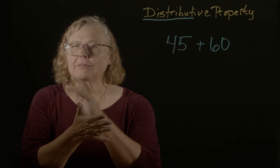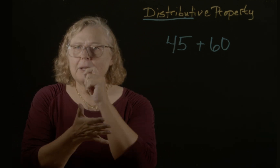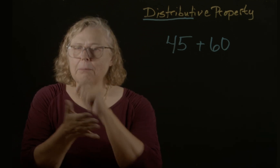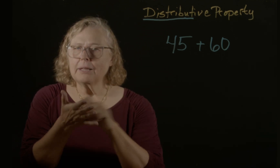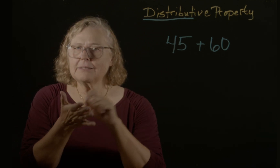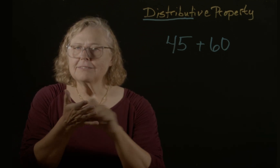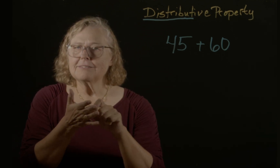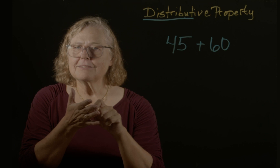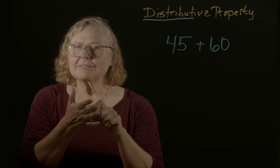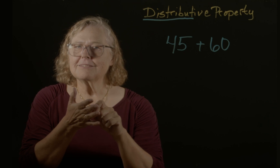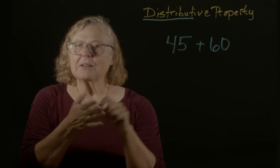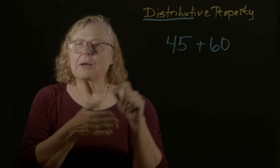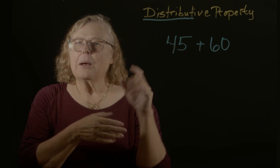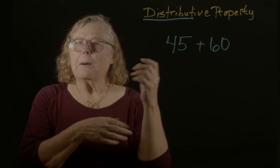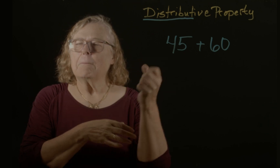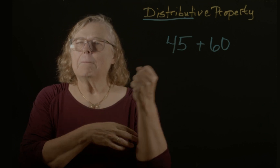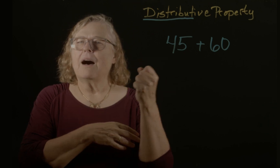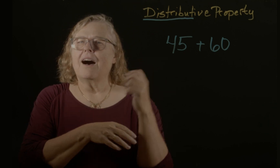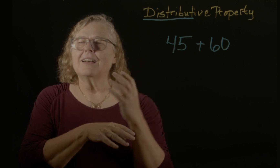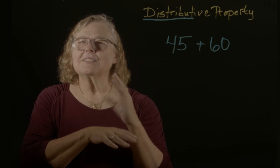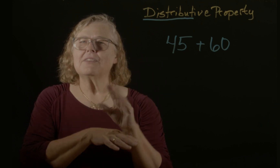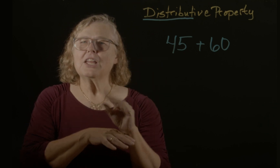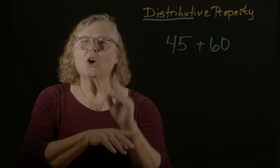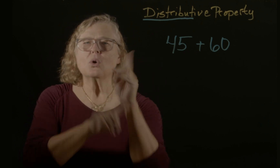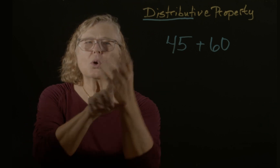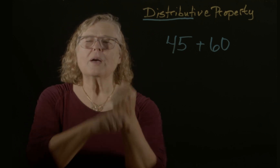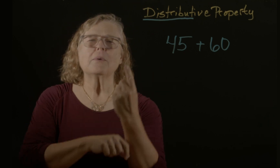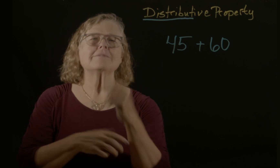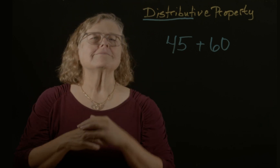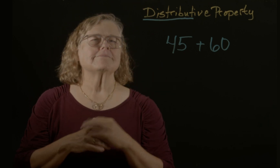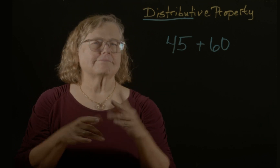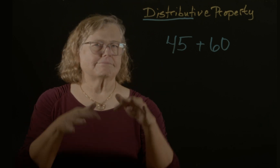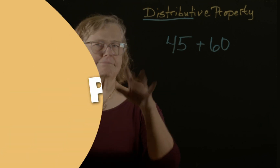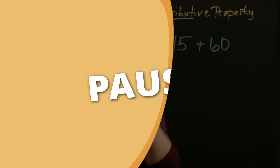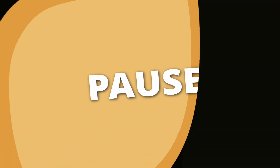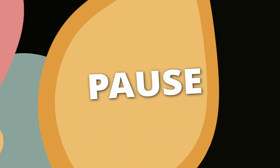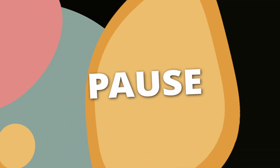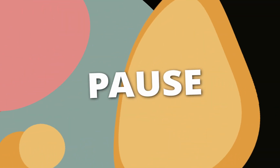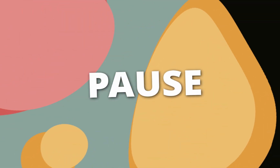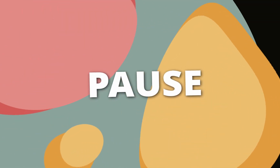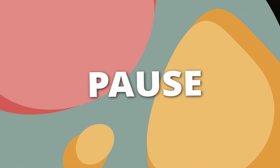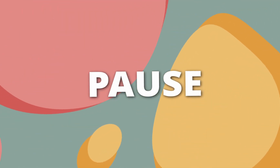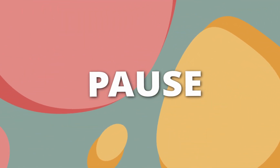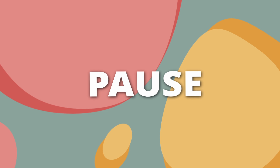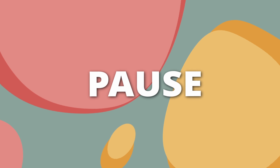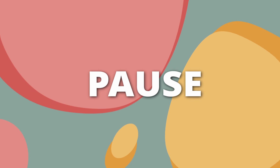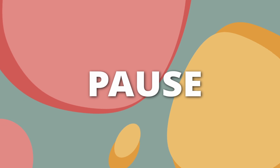Wait a minute. Did you get your paper and pencil? Pause the video. Go get it.